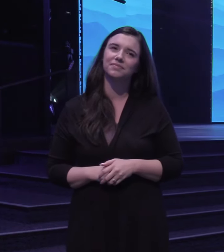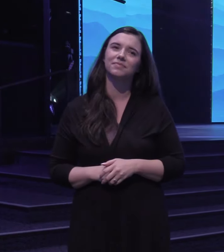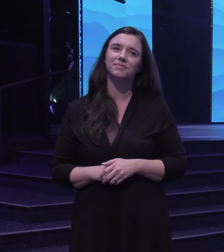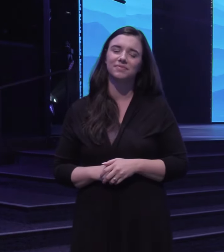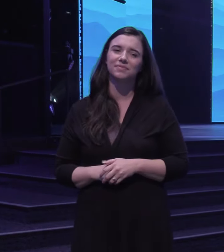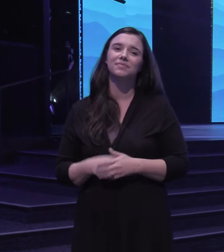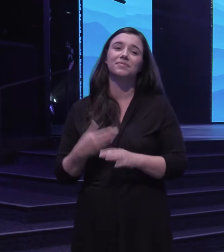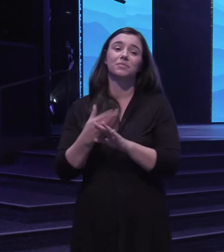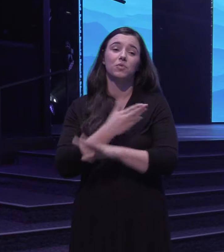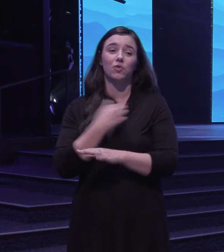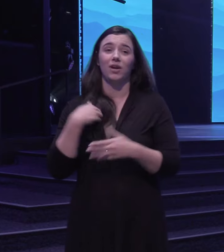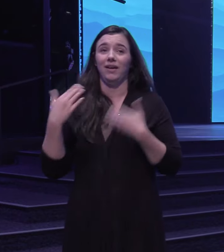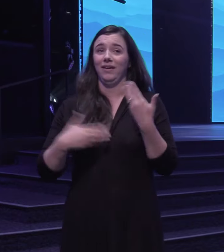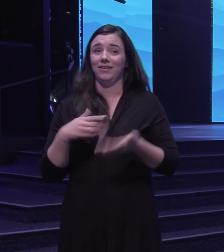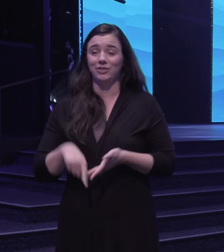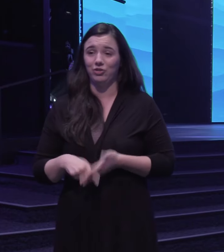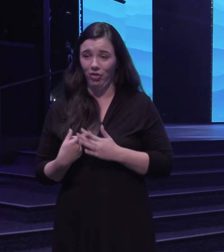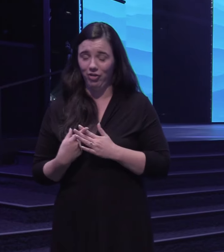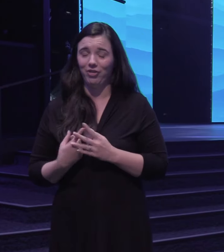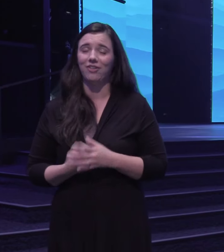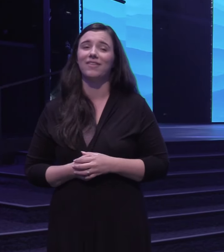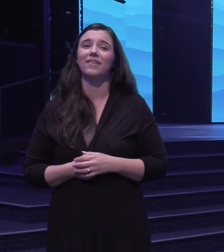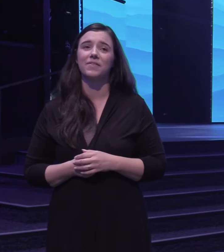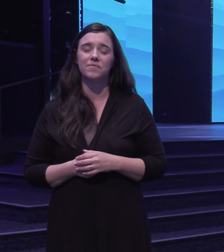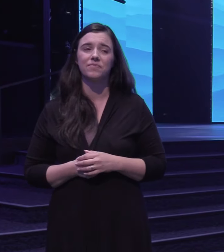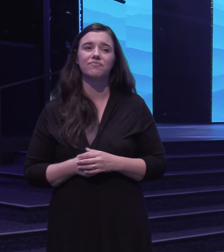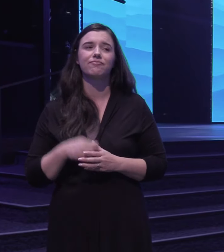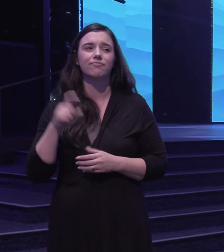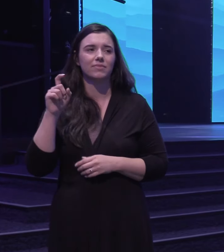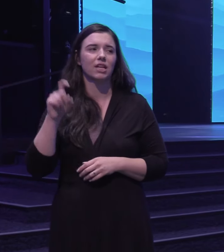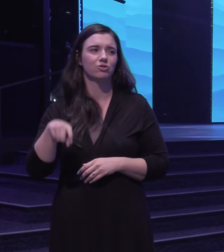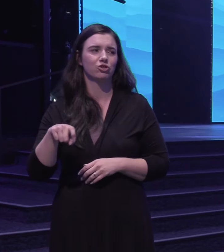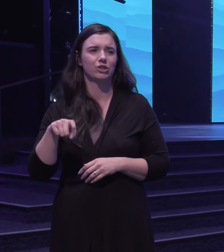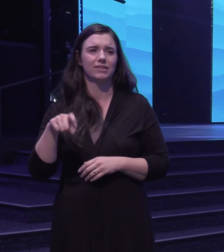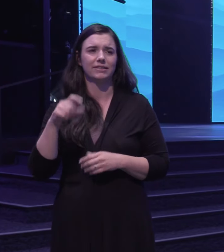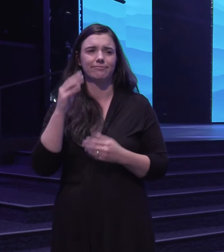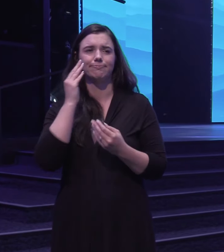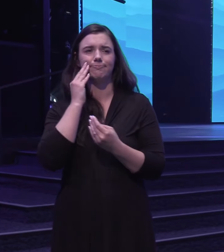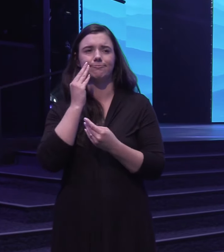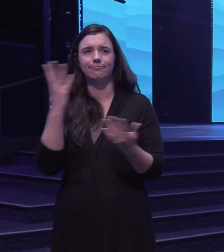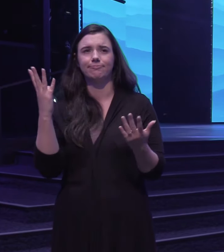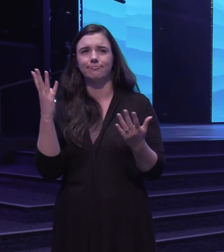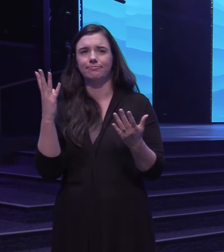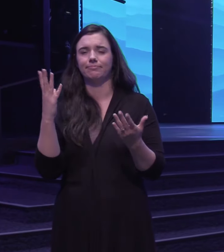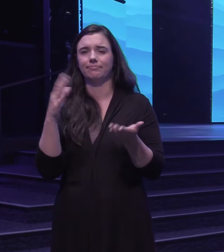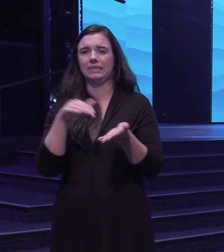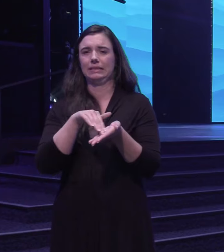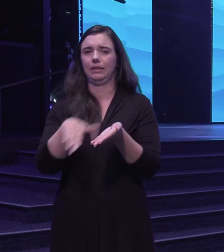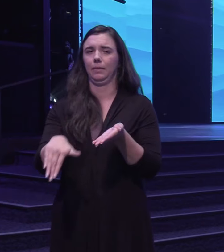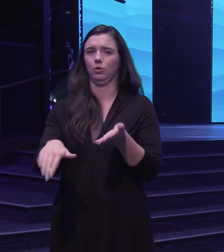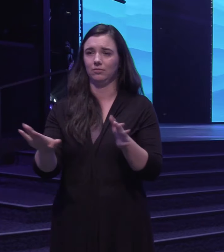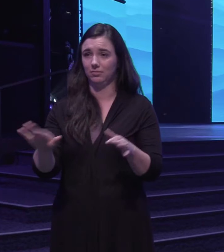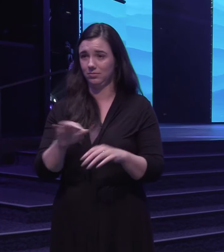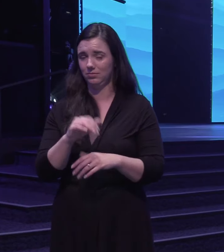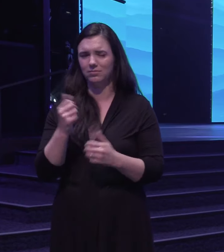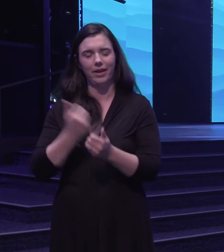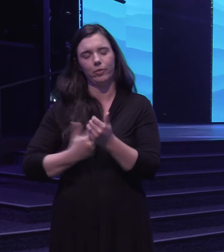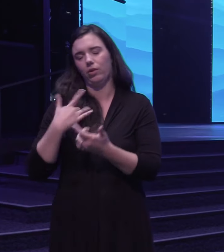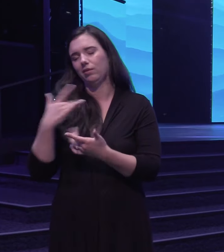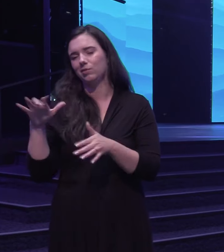Now, before I start, I should make a little disclaimer. Everybody